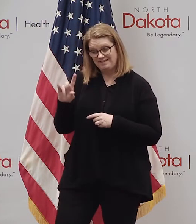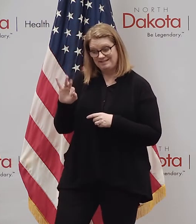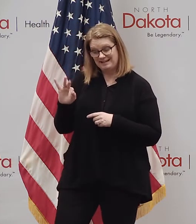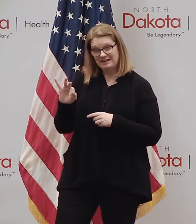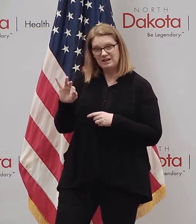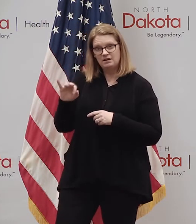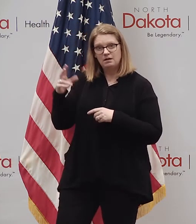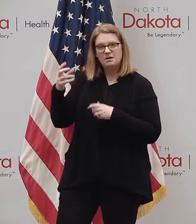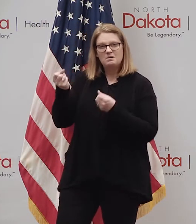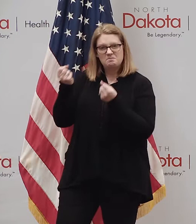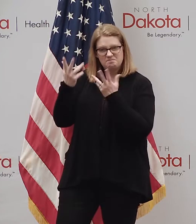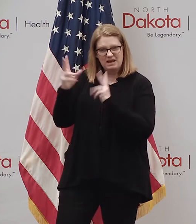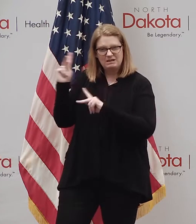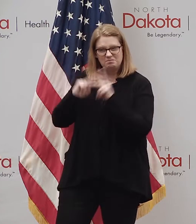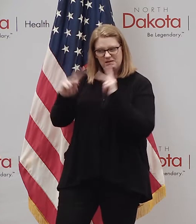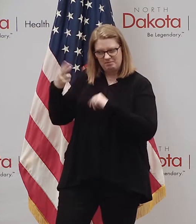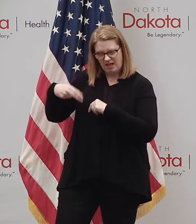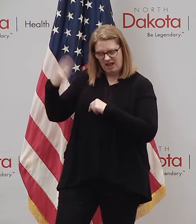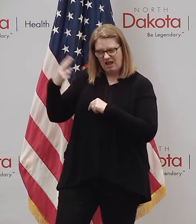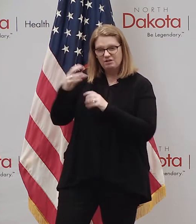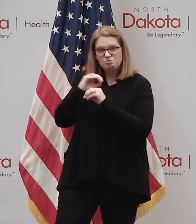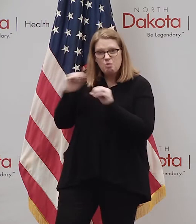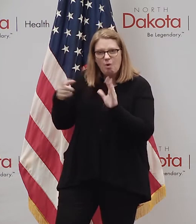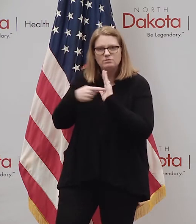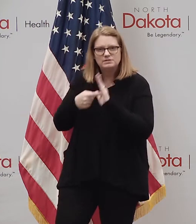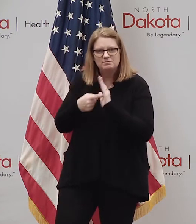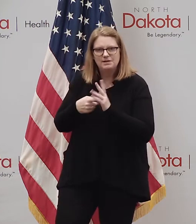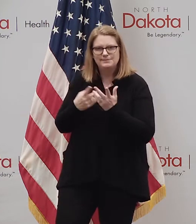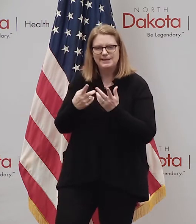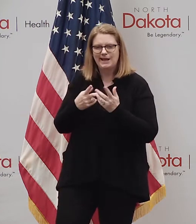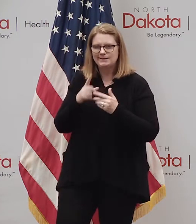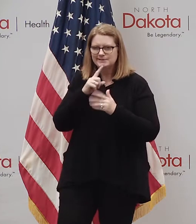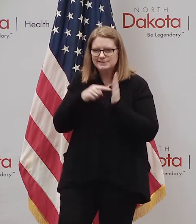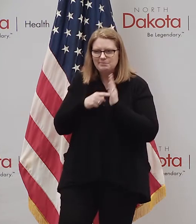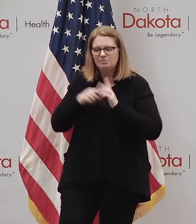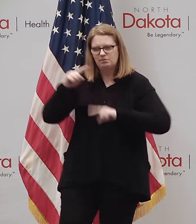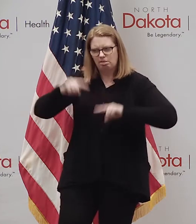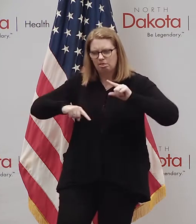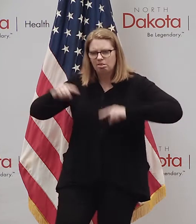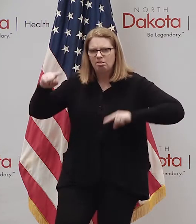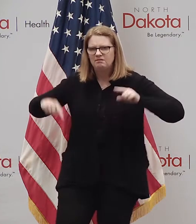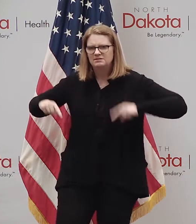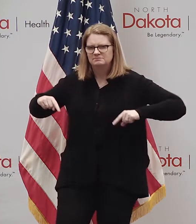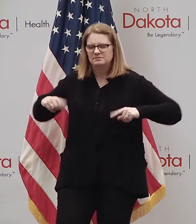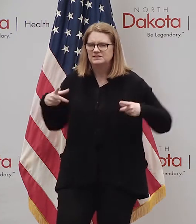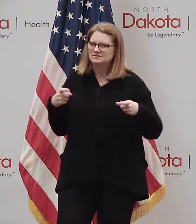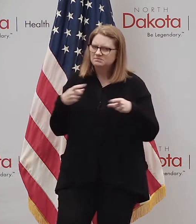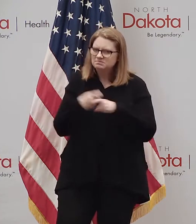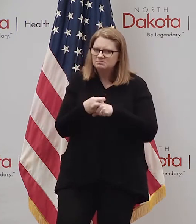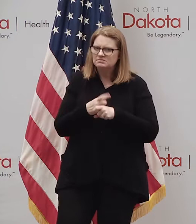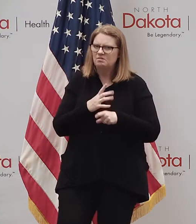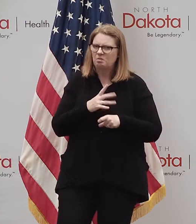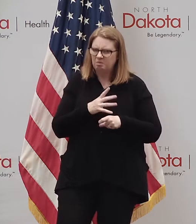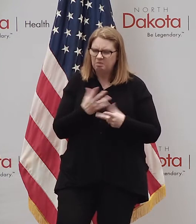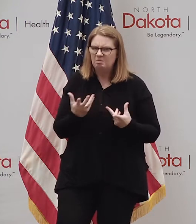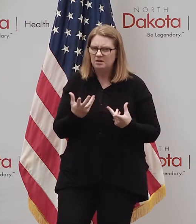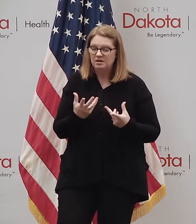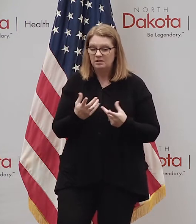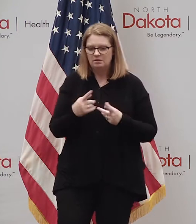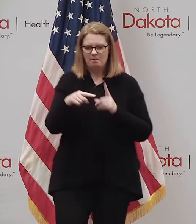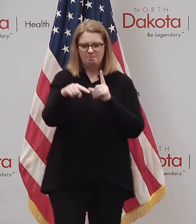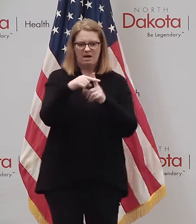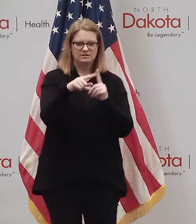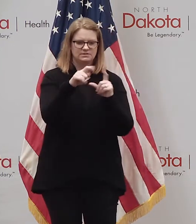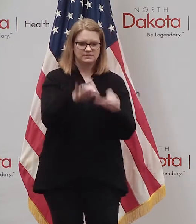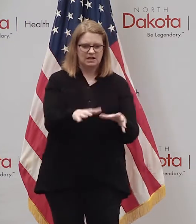COVID-19, and because symptoms are so varied among each individual, it's more complicated because you can't just take that positive